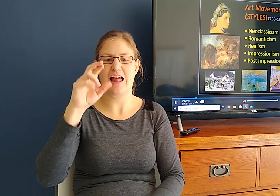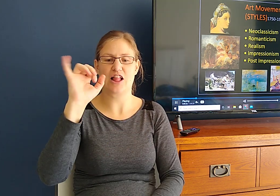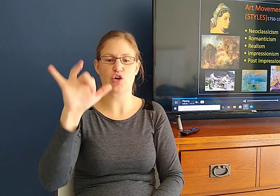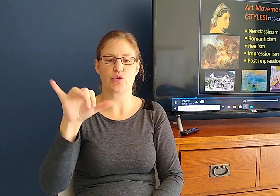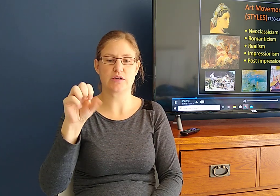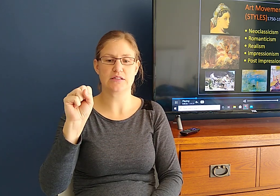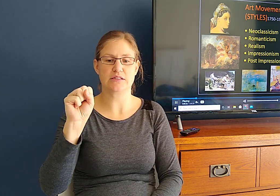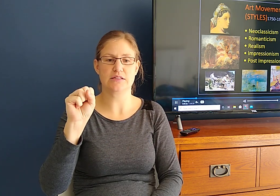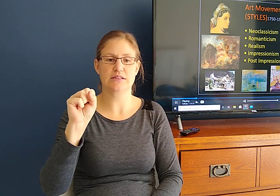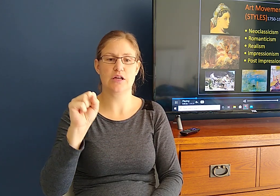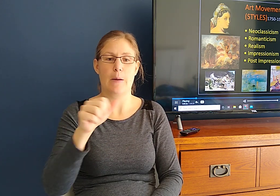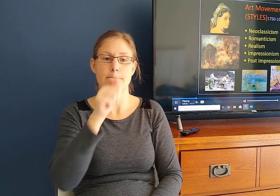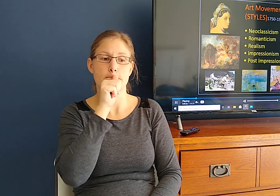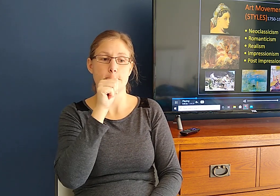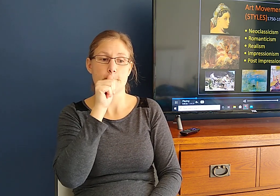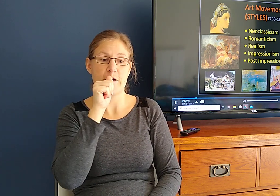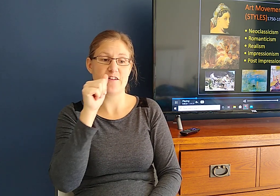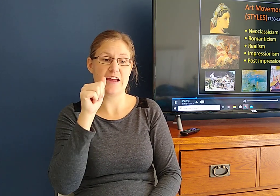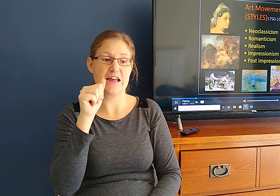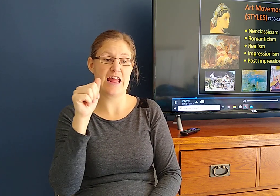corporate collectors, and museums.